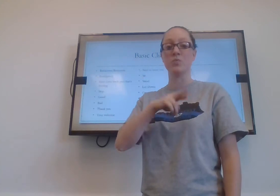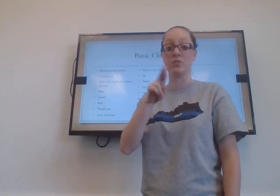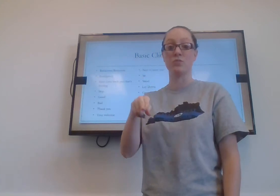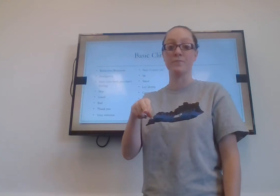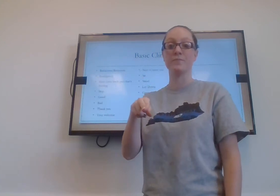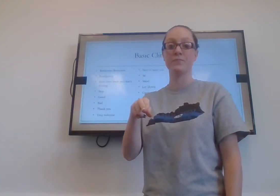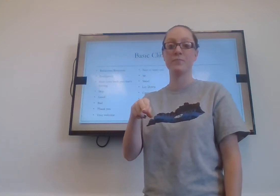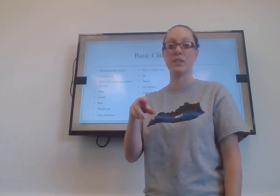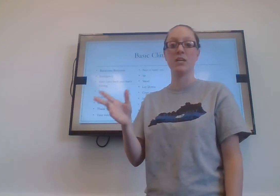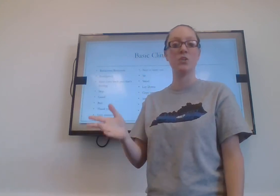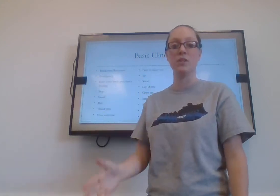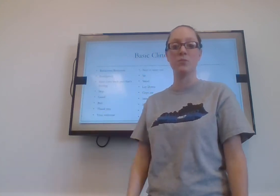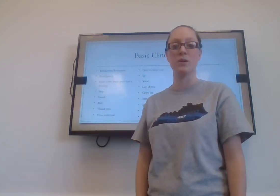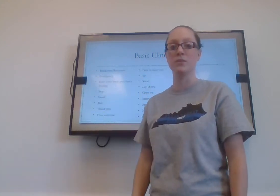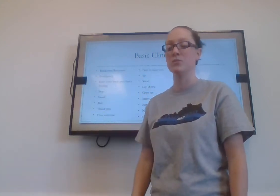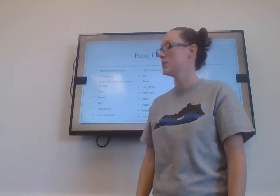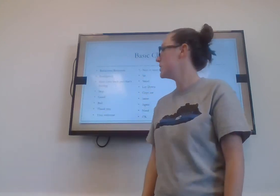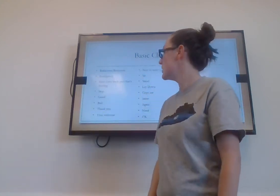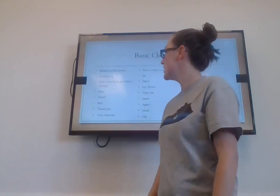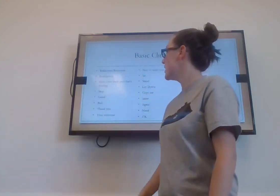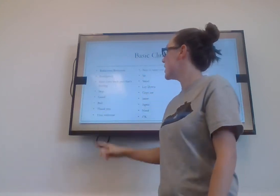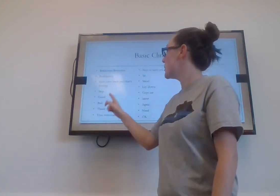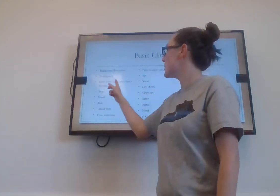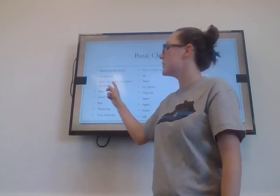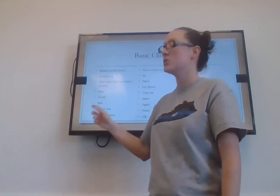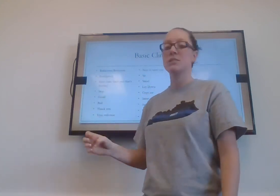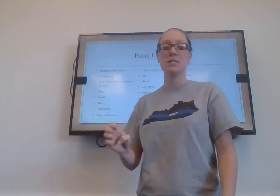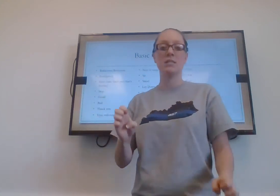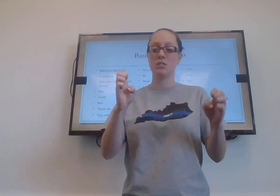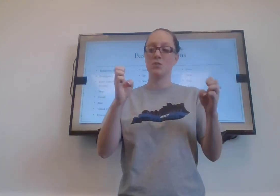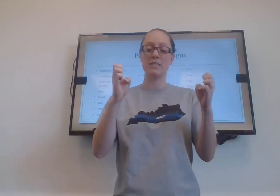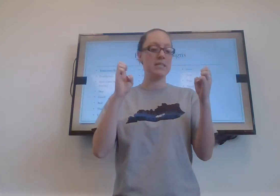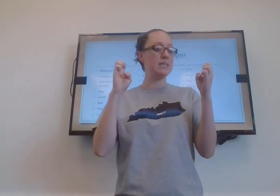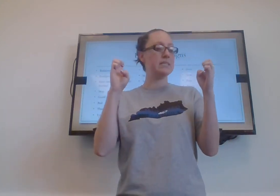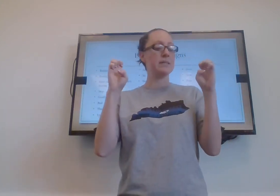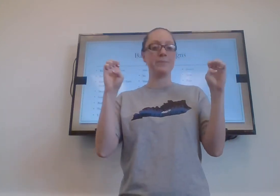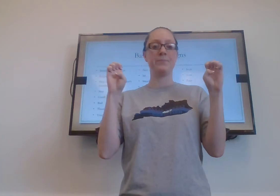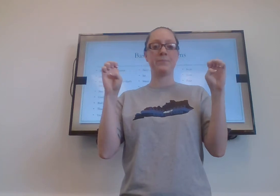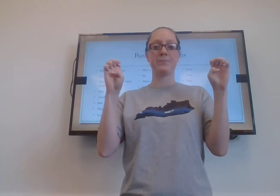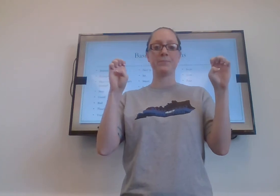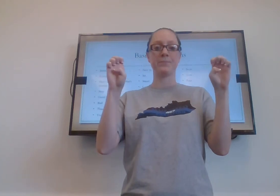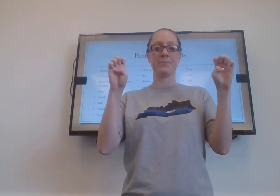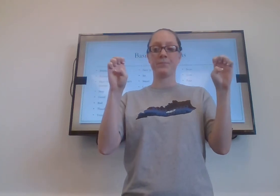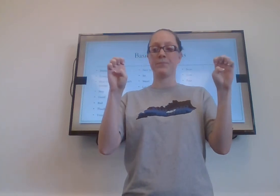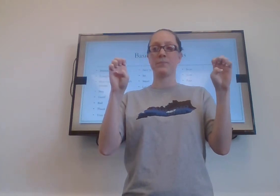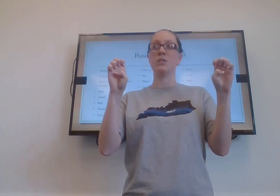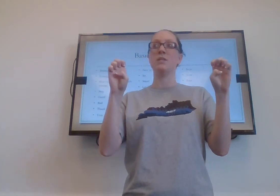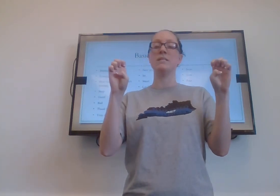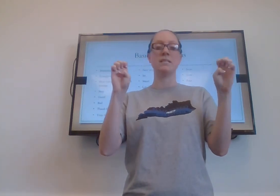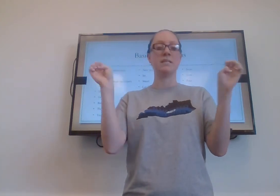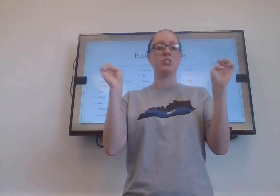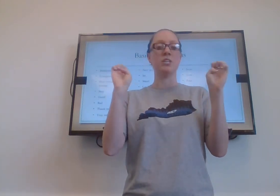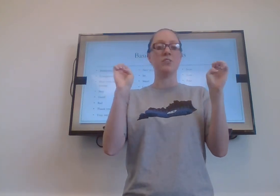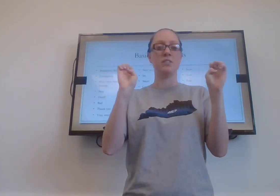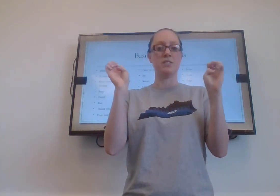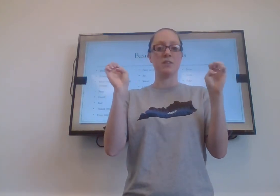restroom. And they can do either one of those. Emergency, so it's E's. E's and shake your E's. Okay,